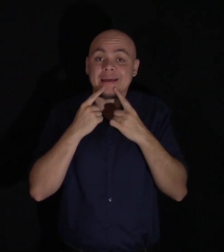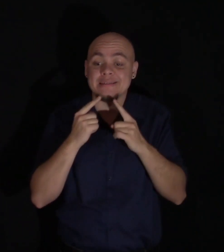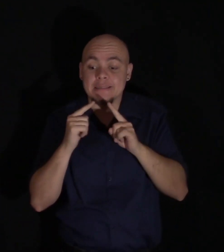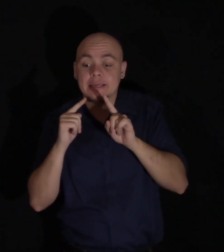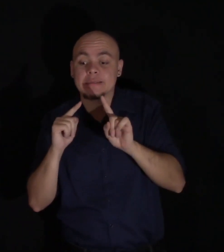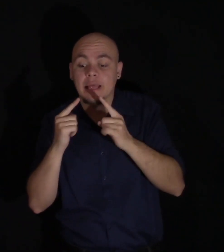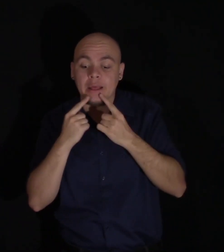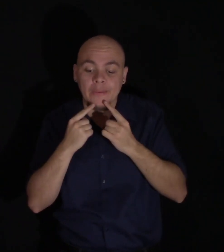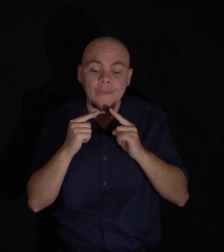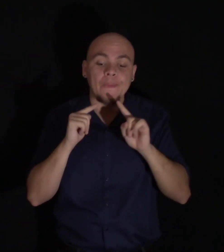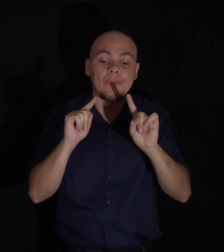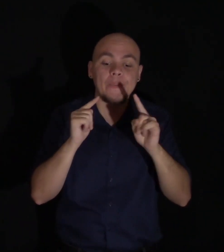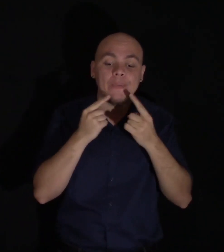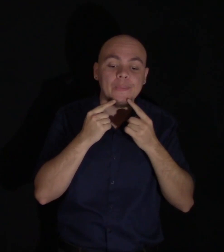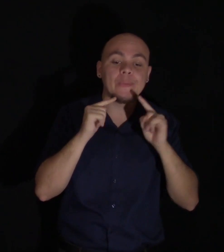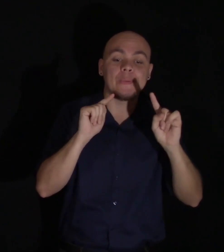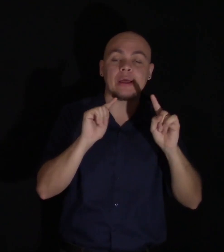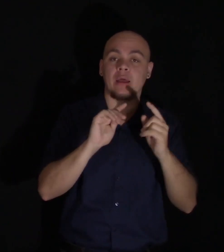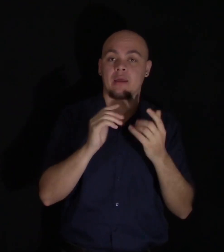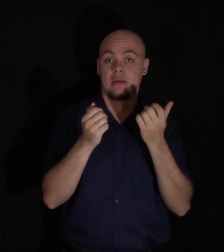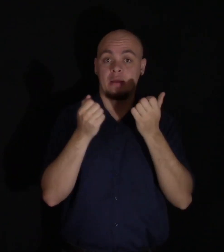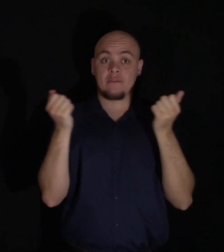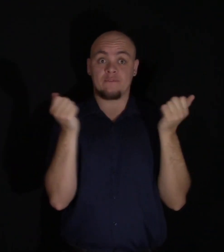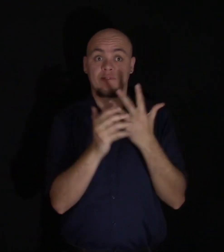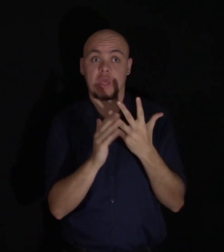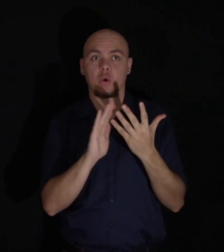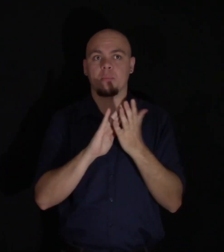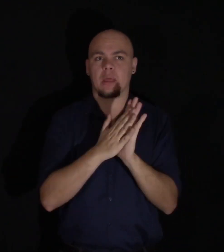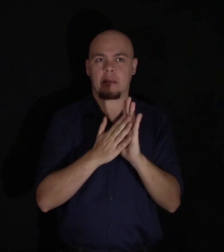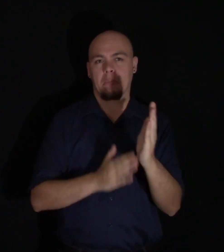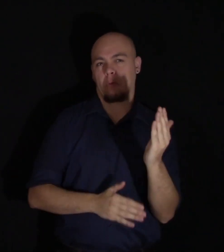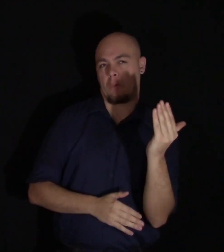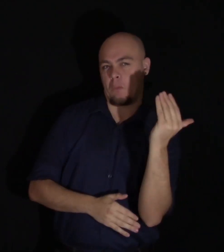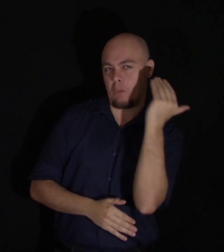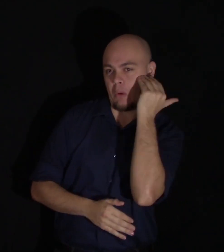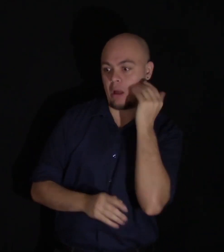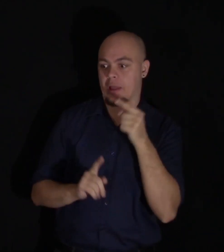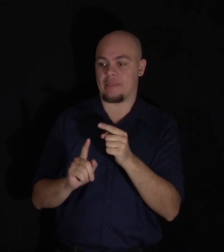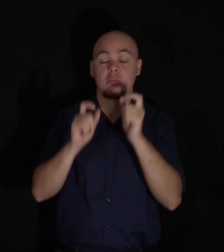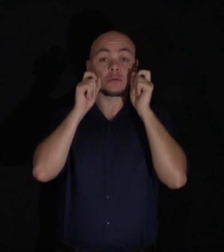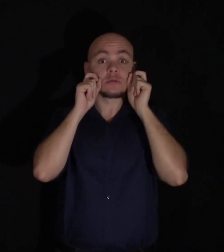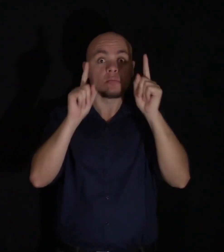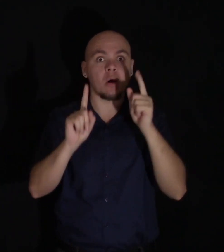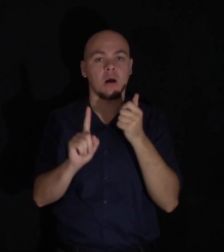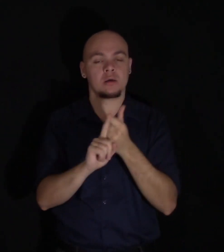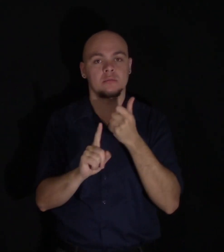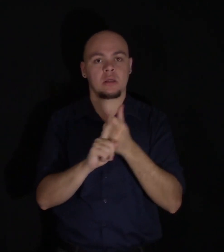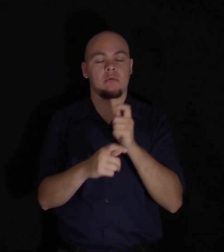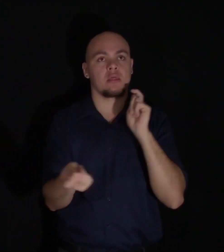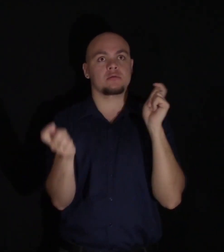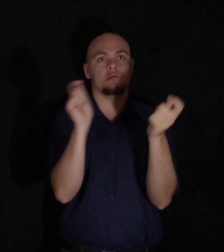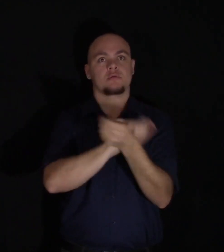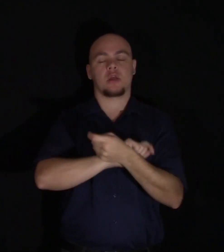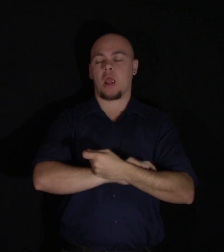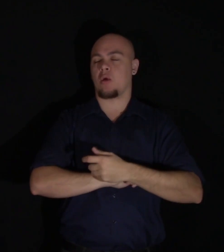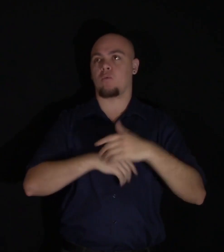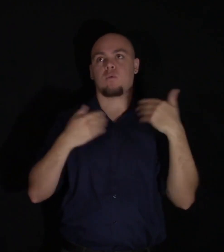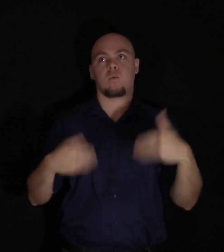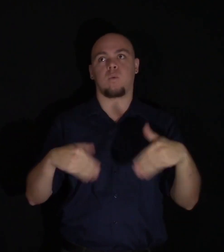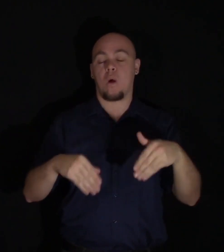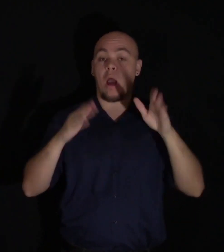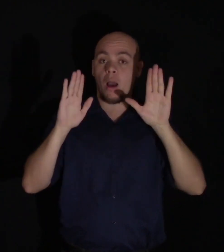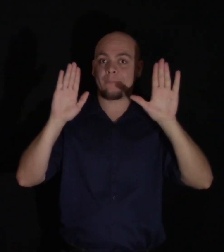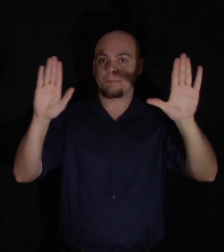kind of fear into familiarity. And they surprised themselves. The transformation is amazing. We see at the D